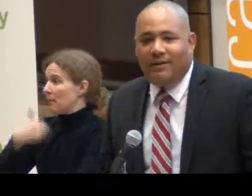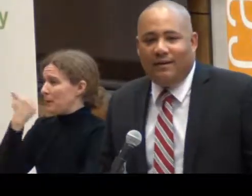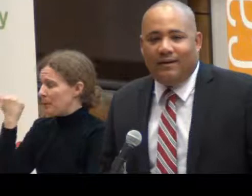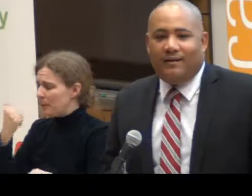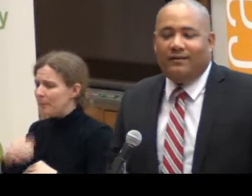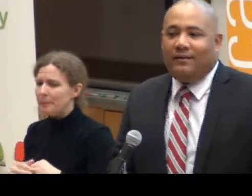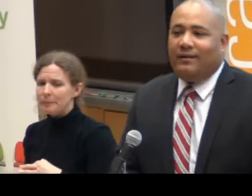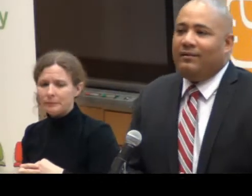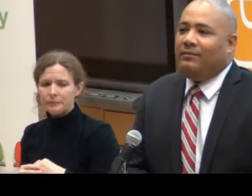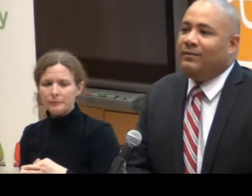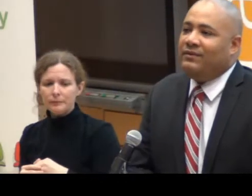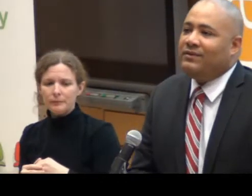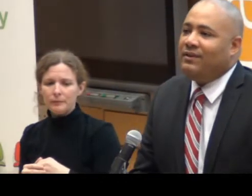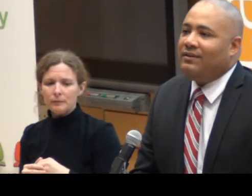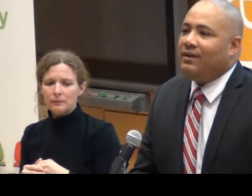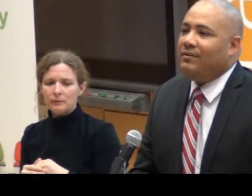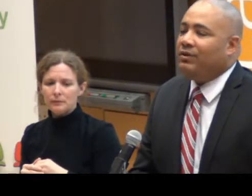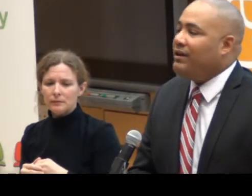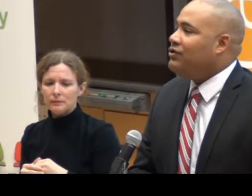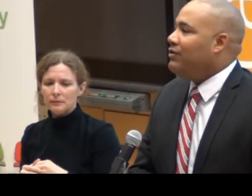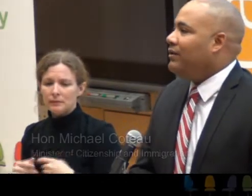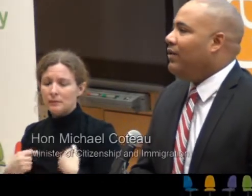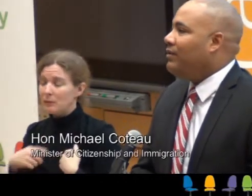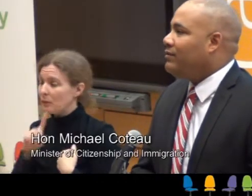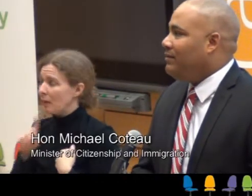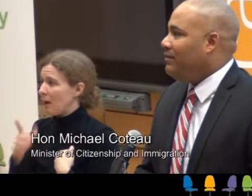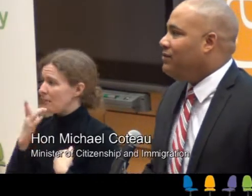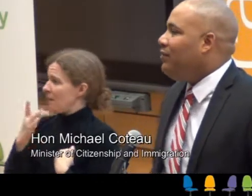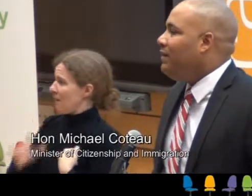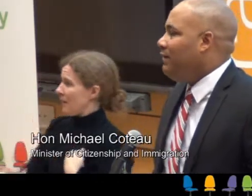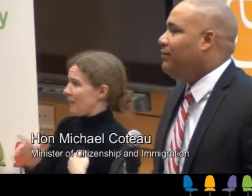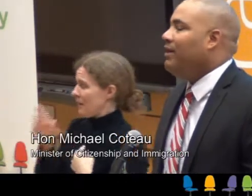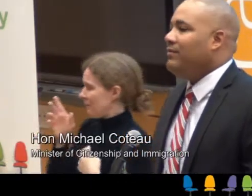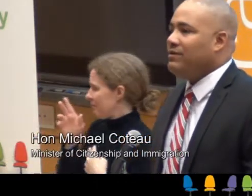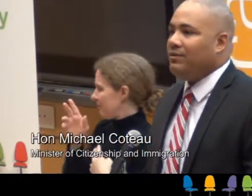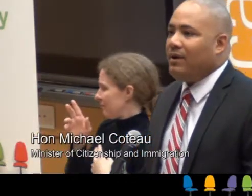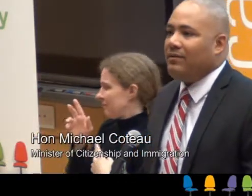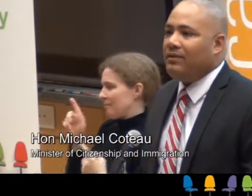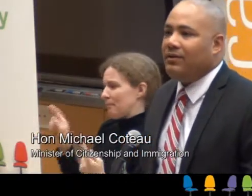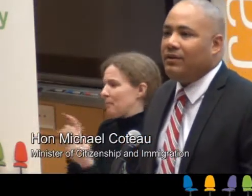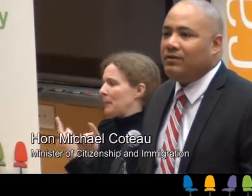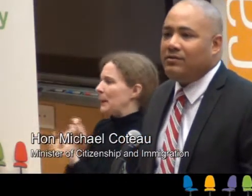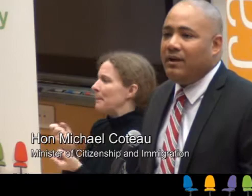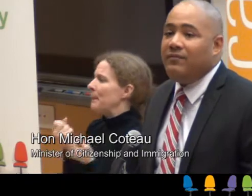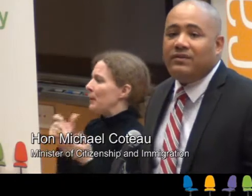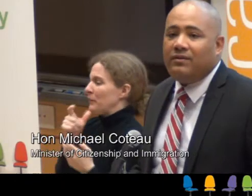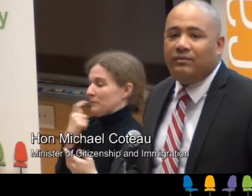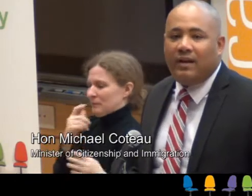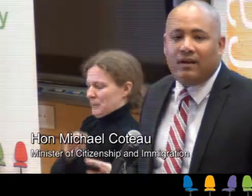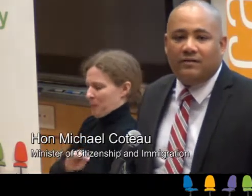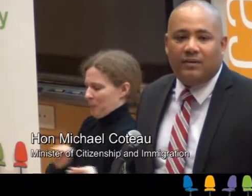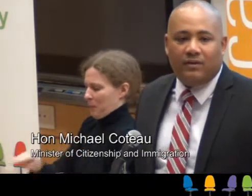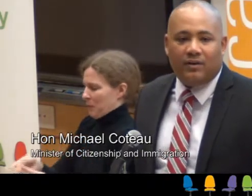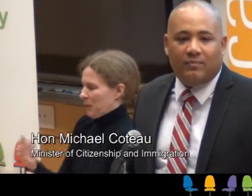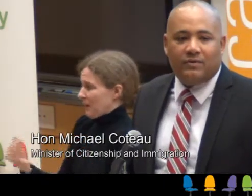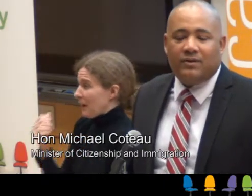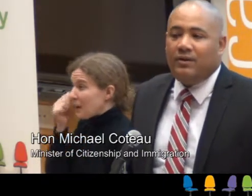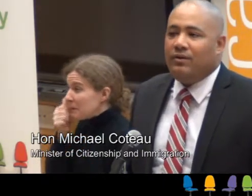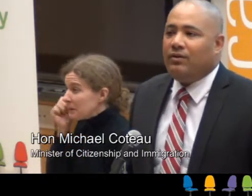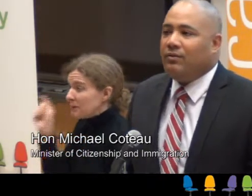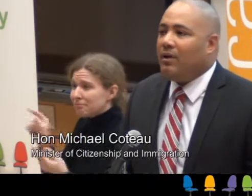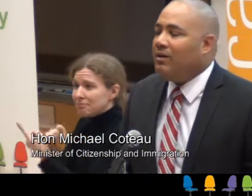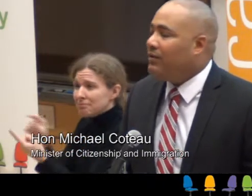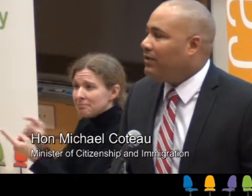No, I have the distinct pleasure and honor to meet so many newcomers that arrive here in Toronto. Every single day I get to meet